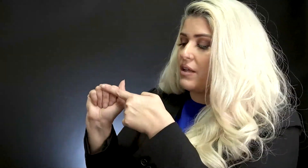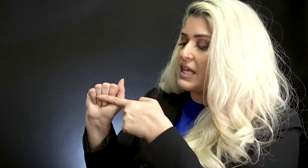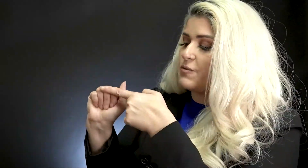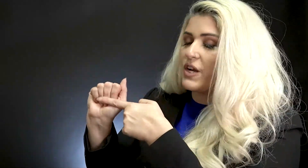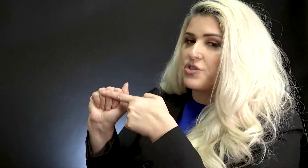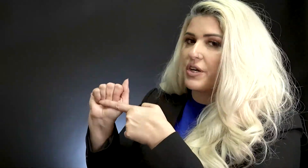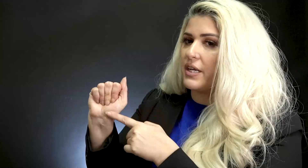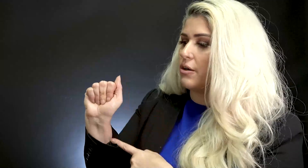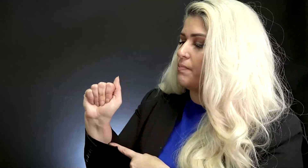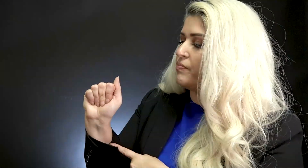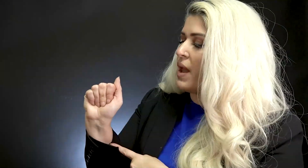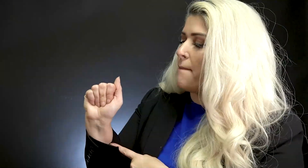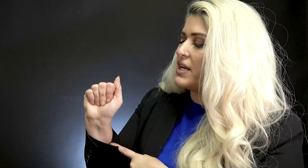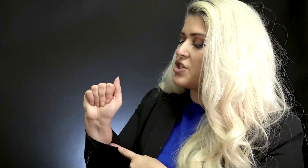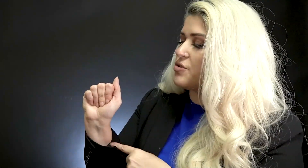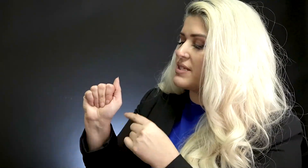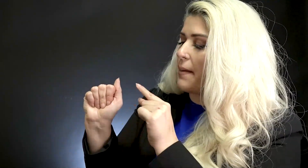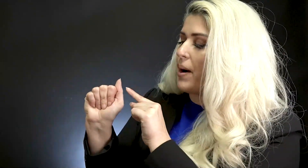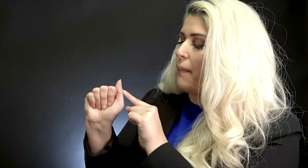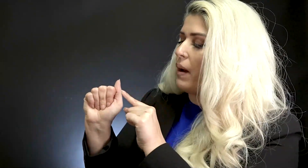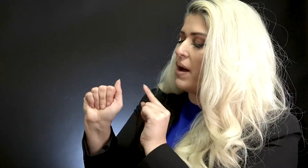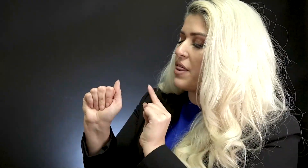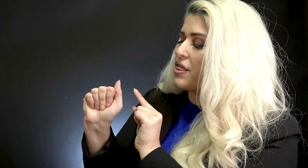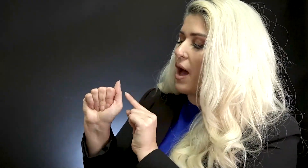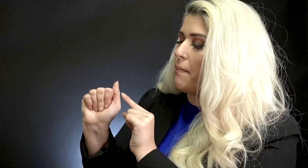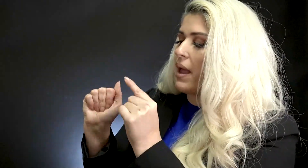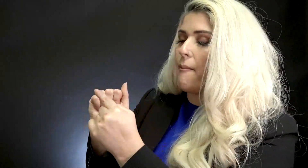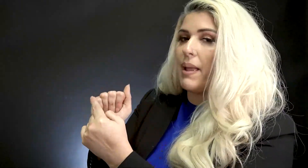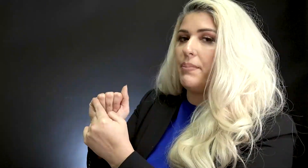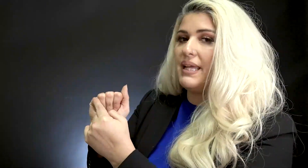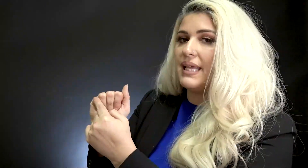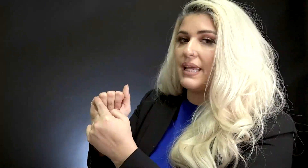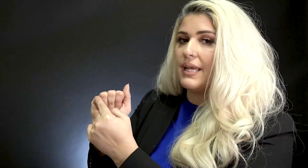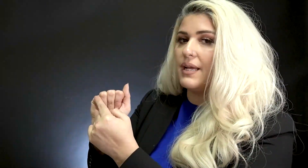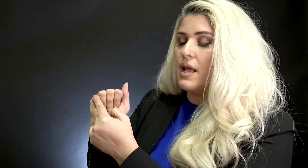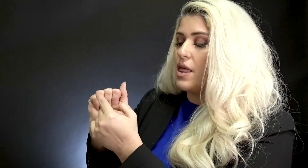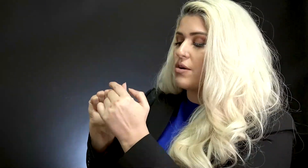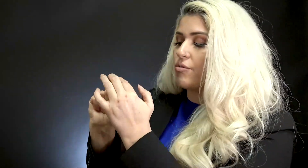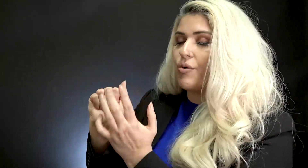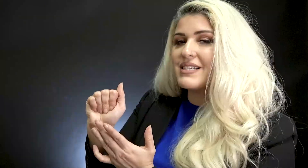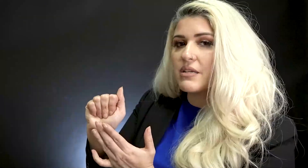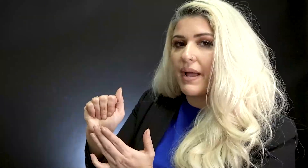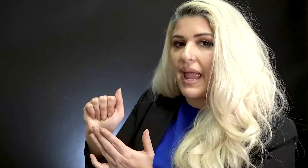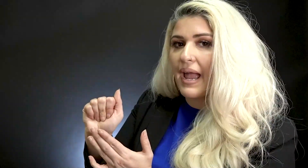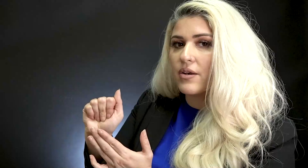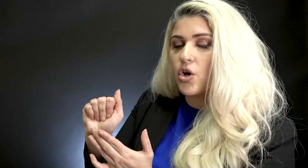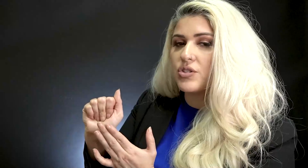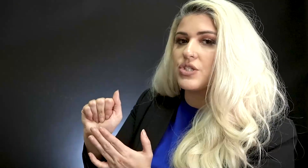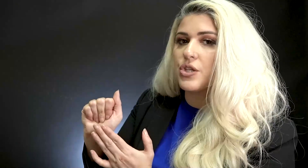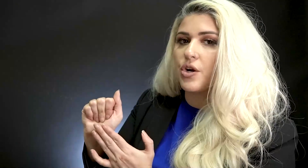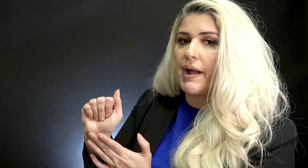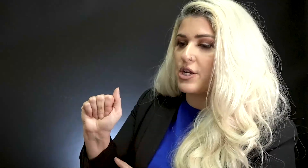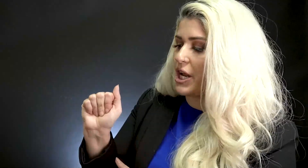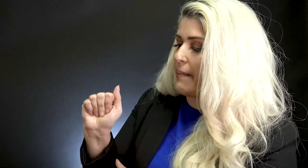these fingers are here. But as soon as I pop out my thumb and my pinky, the rest of my hand goes into the correct shape.